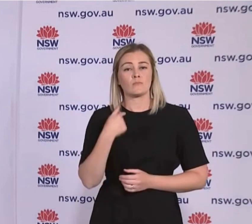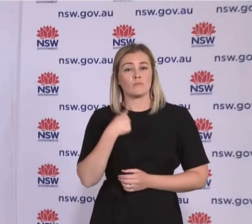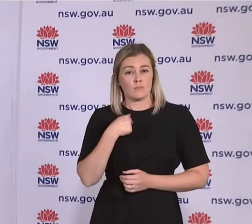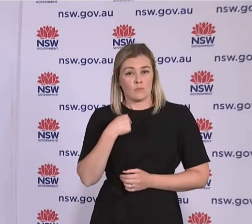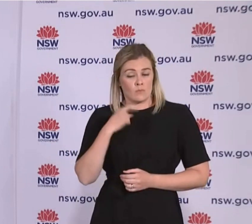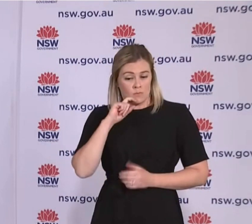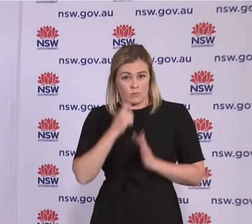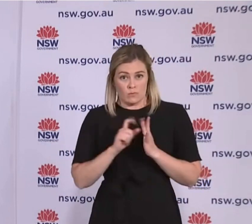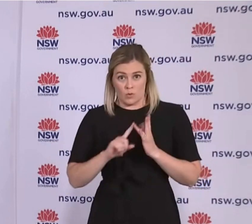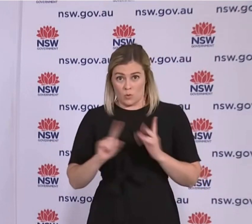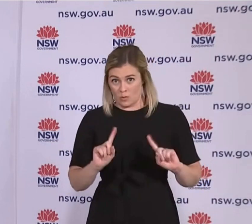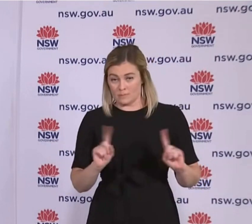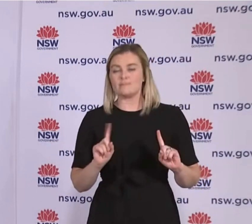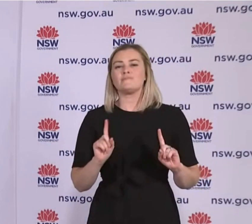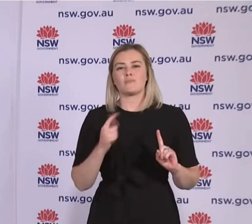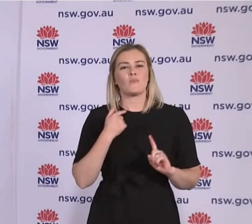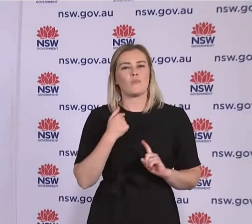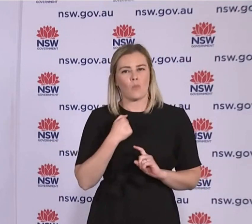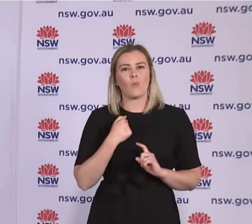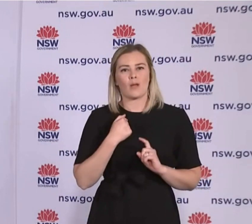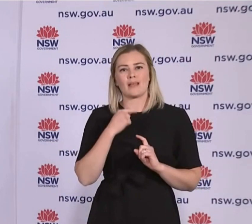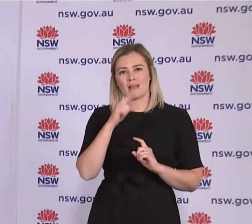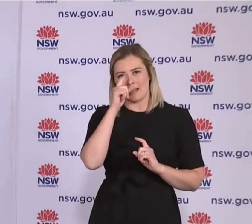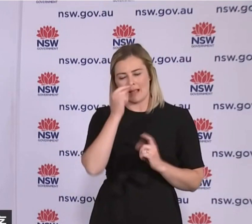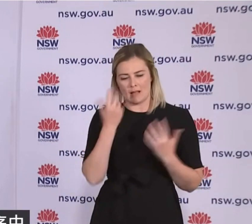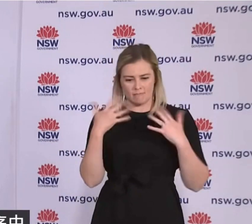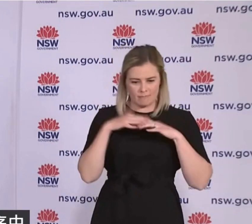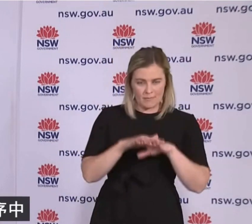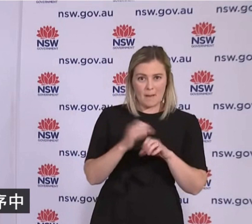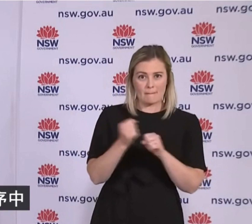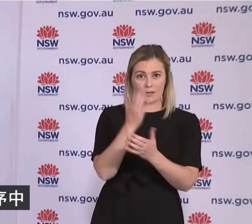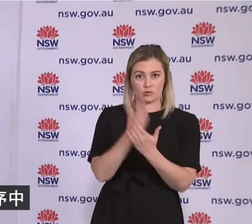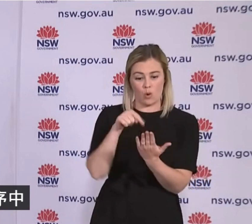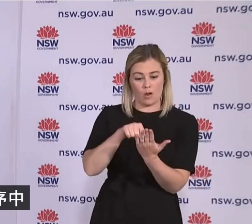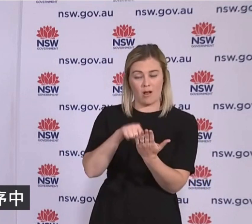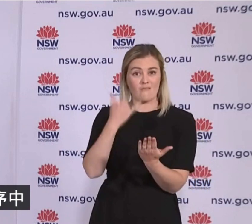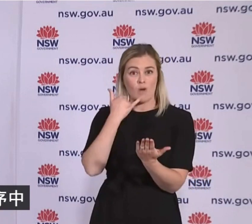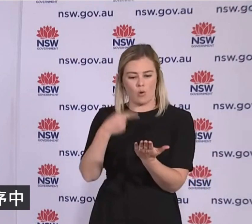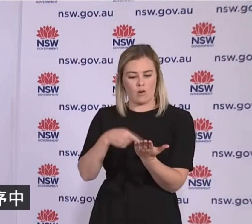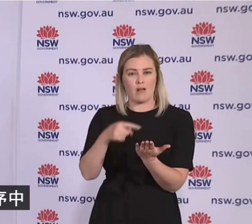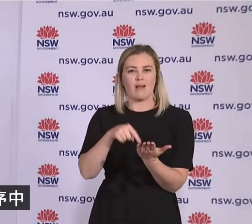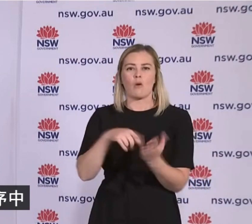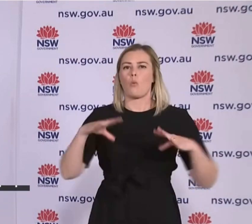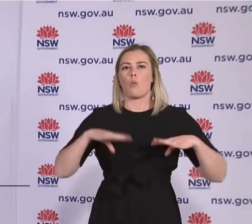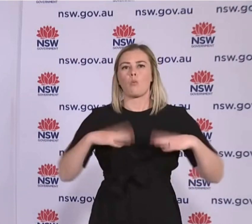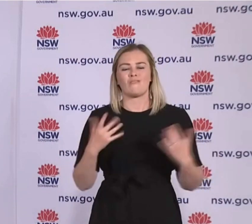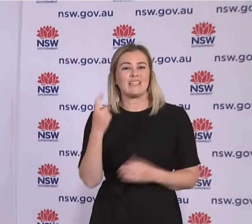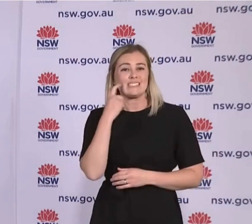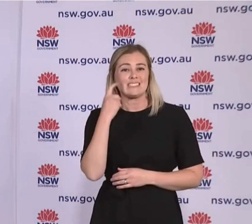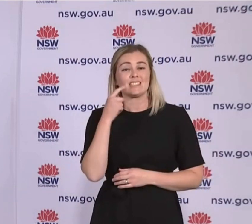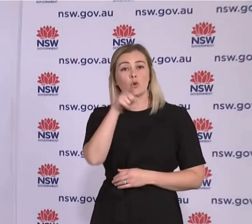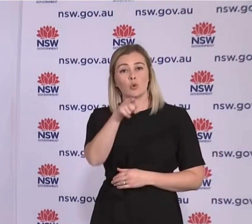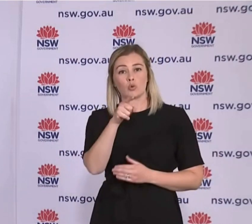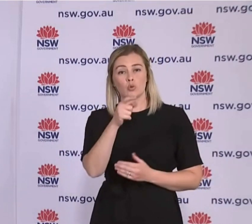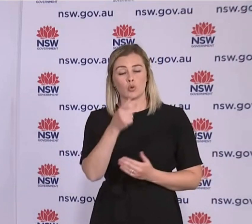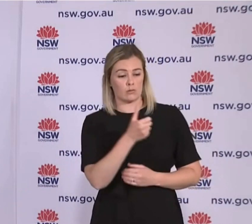and providing people with the option of then having it in their service app to make it really easy when they're checking into